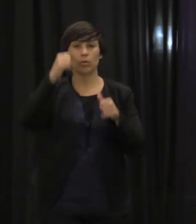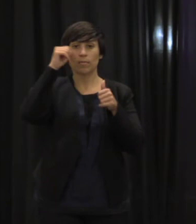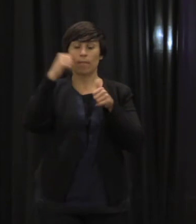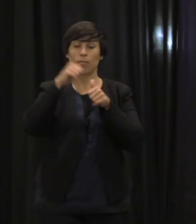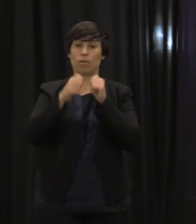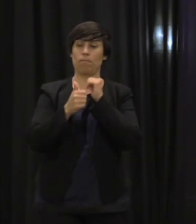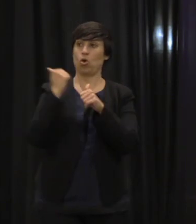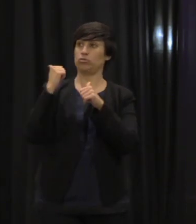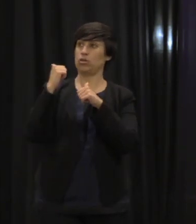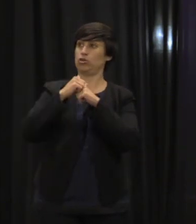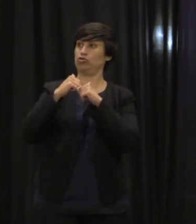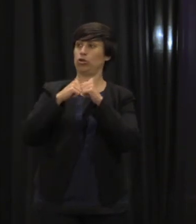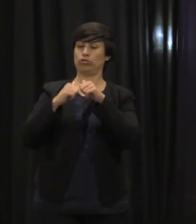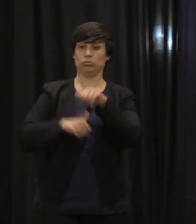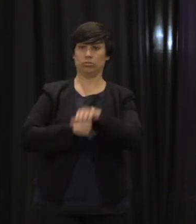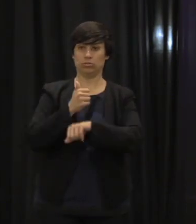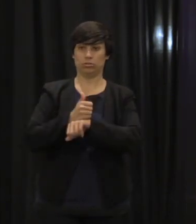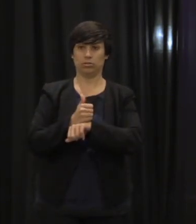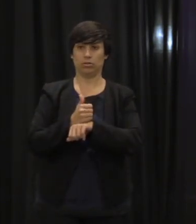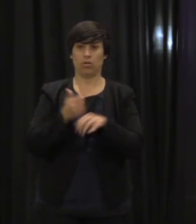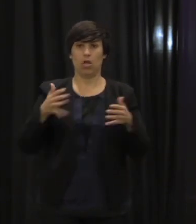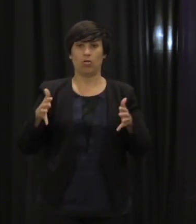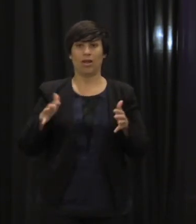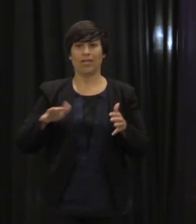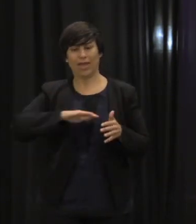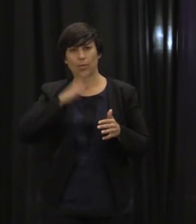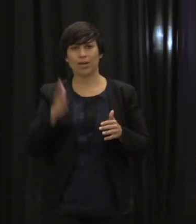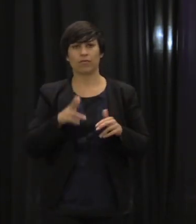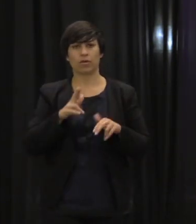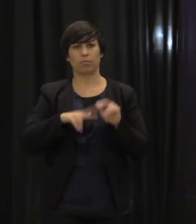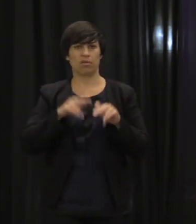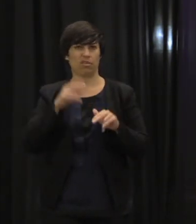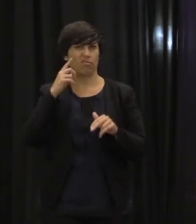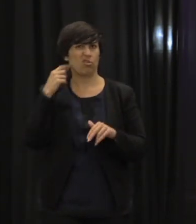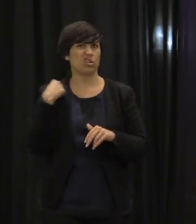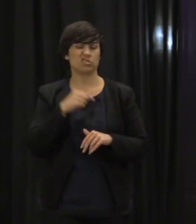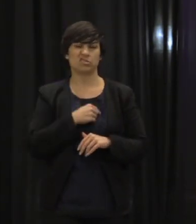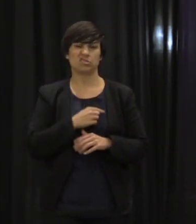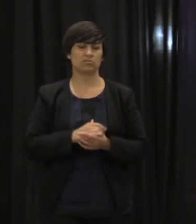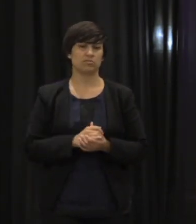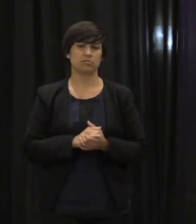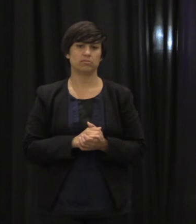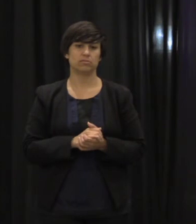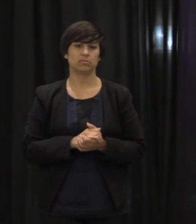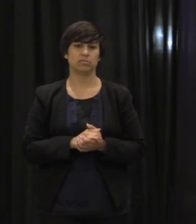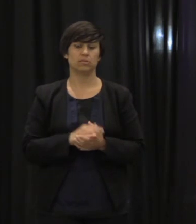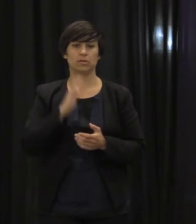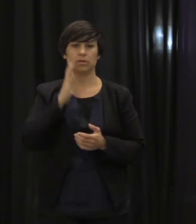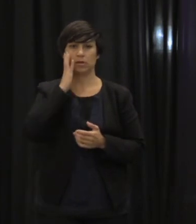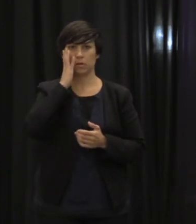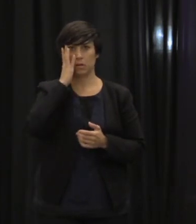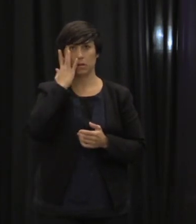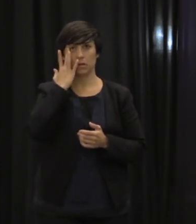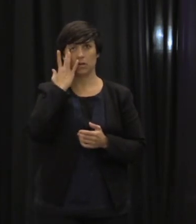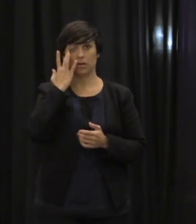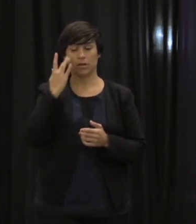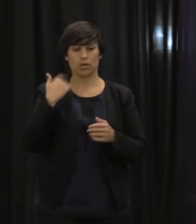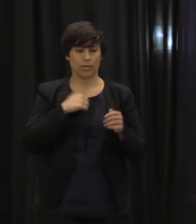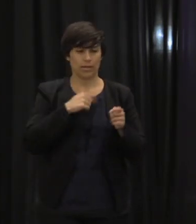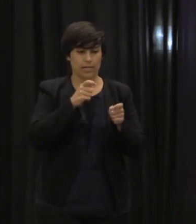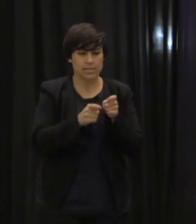that currently exist, they were never built for us in the first place. We keep tweaking